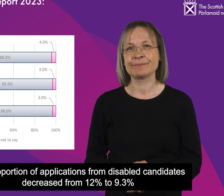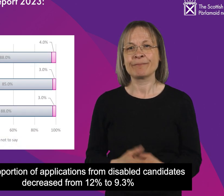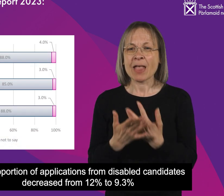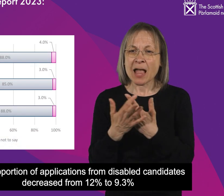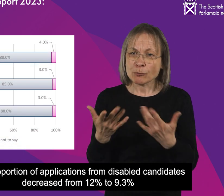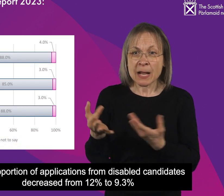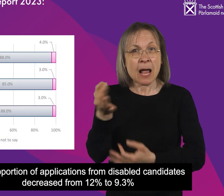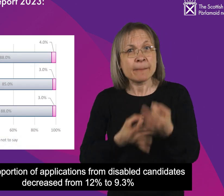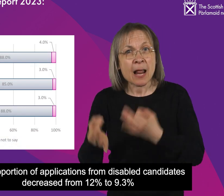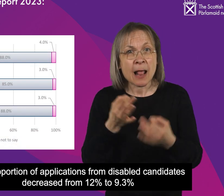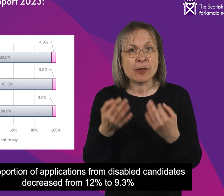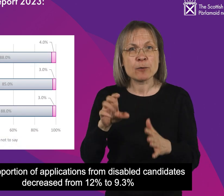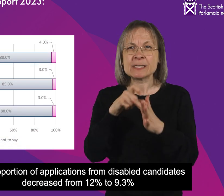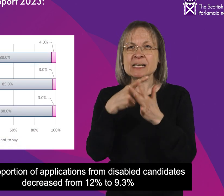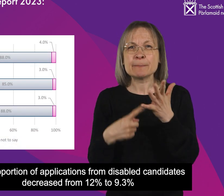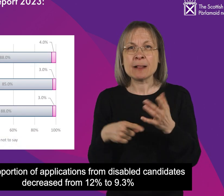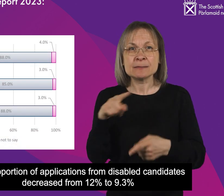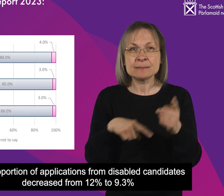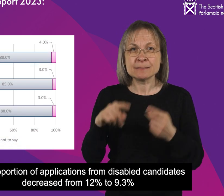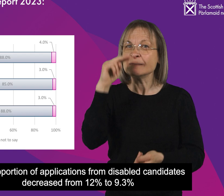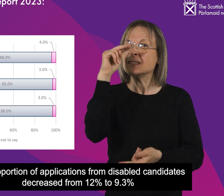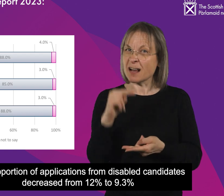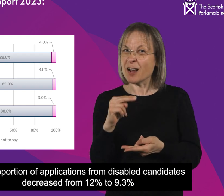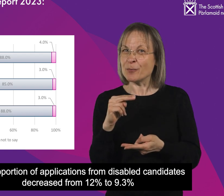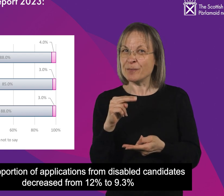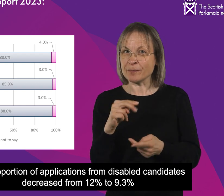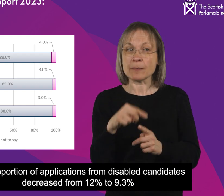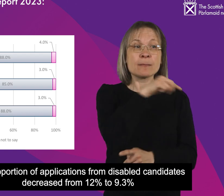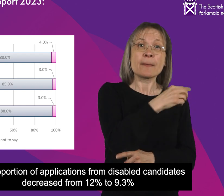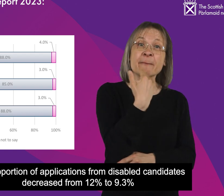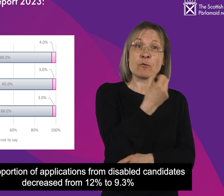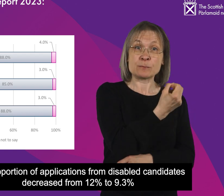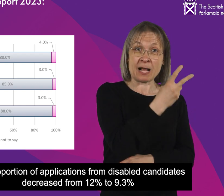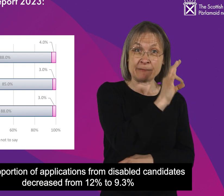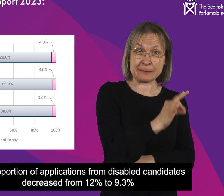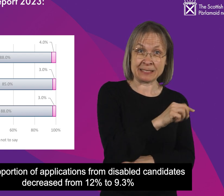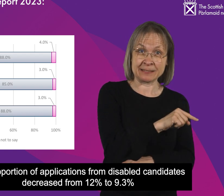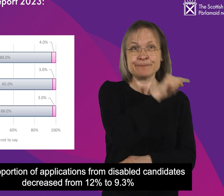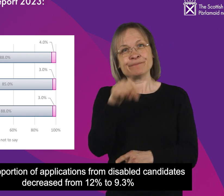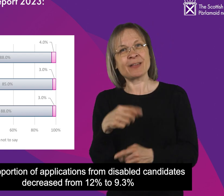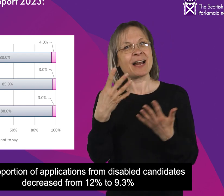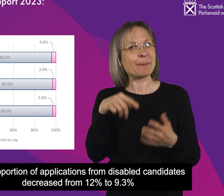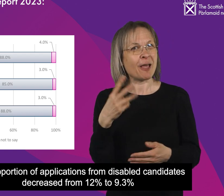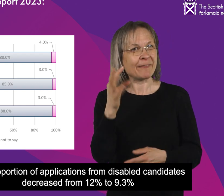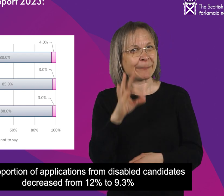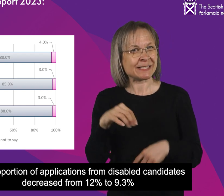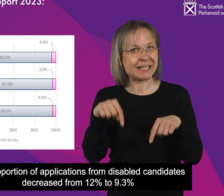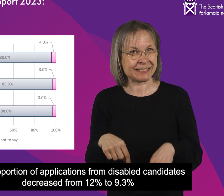The proportion of applications from disabled candidates decreased from 12% to 9.3% and successful